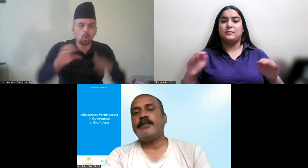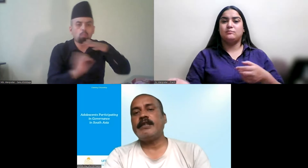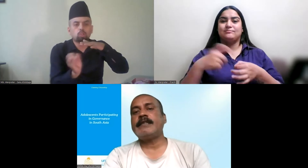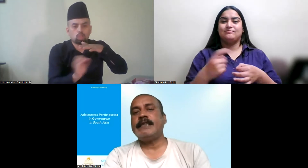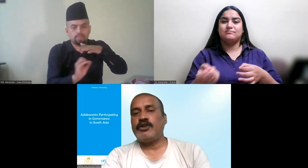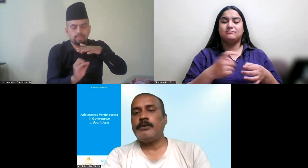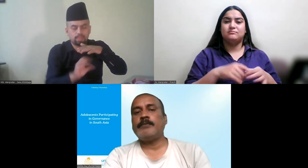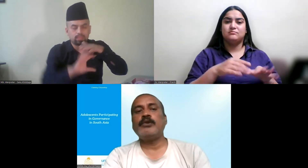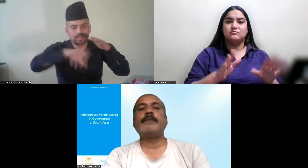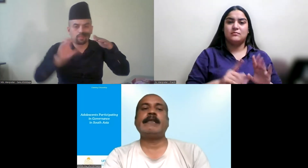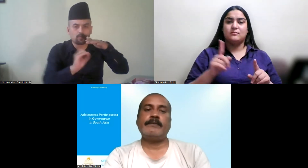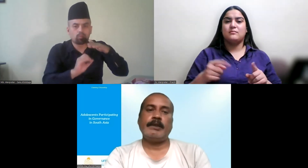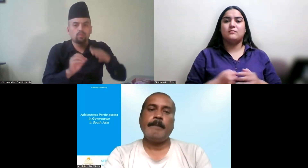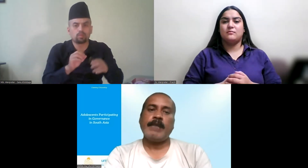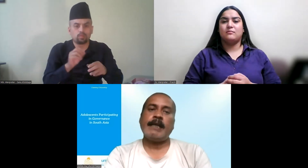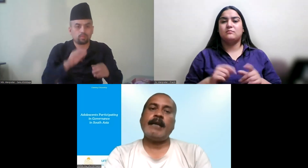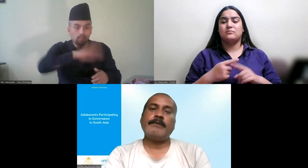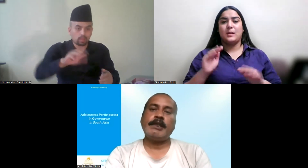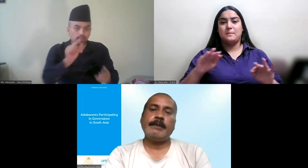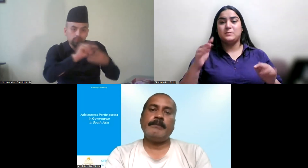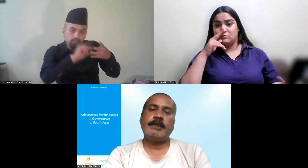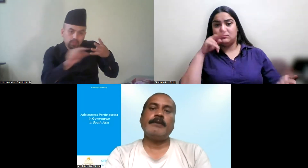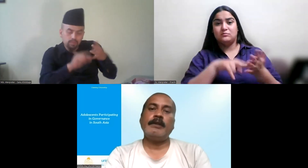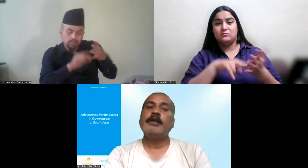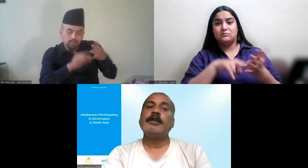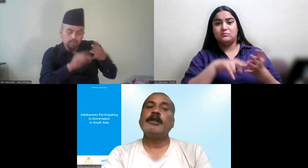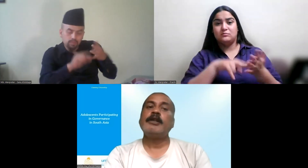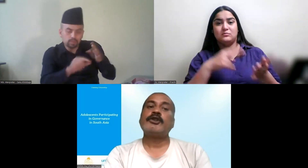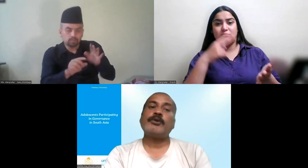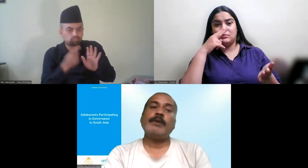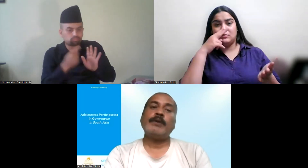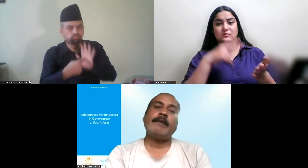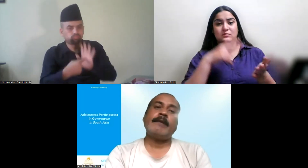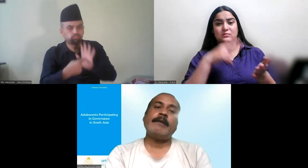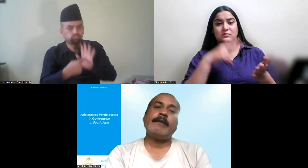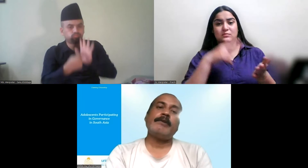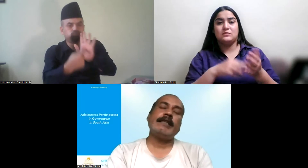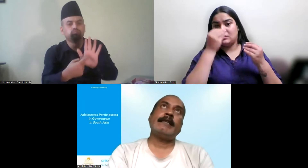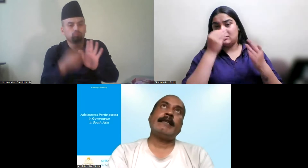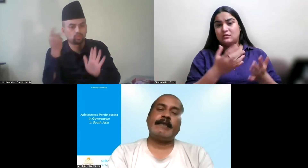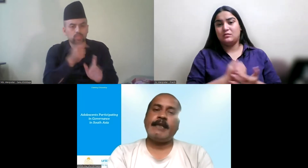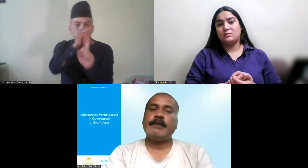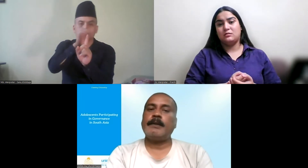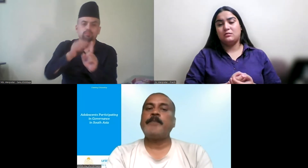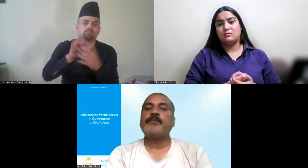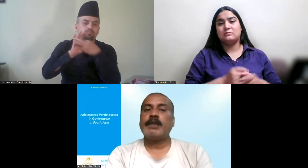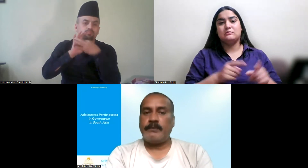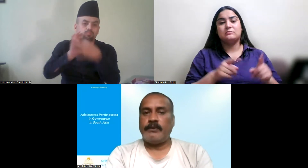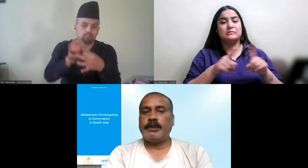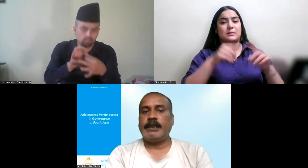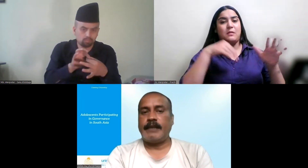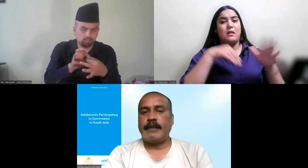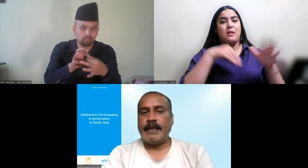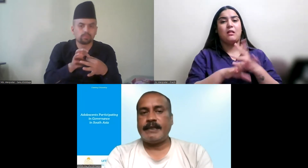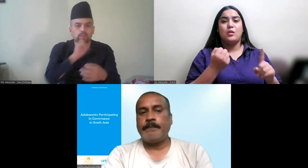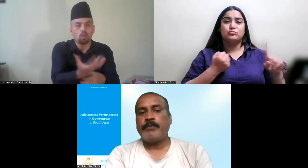made children's issues more visible and visible through advocacy and standing up for